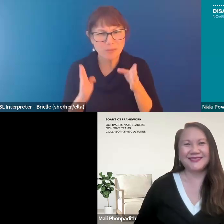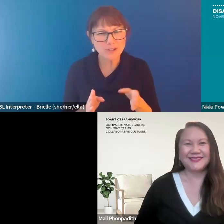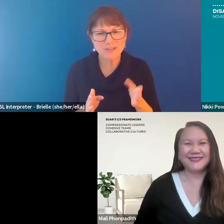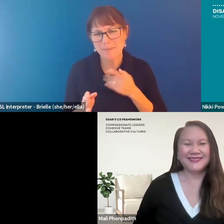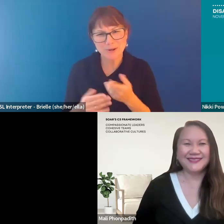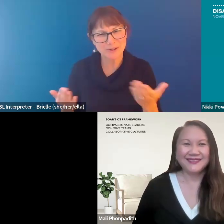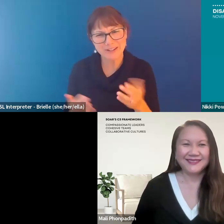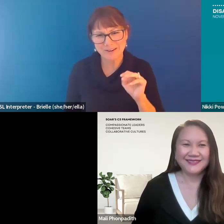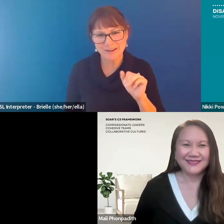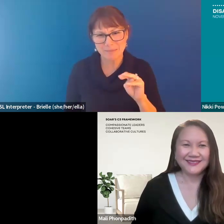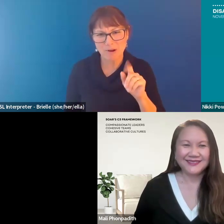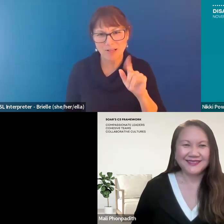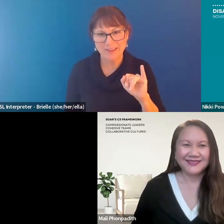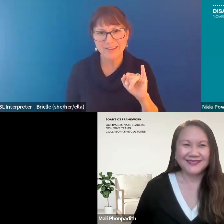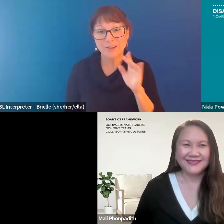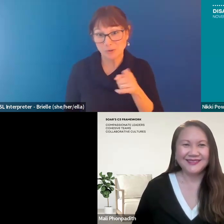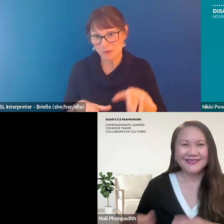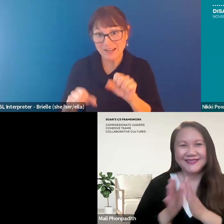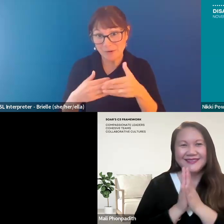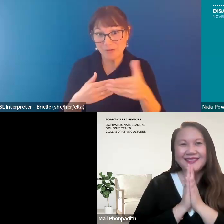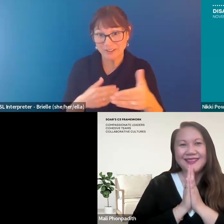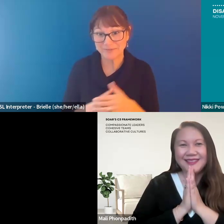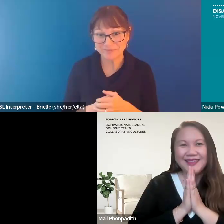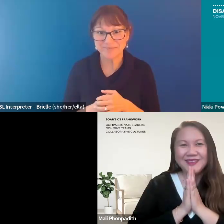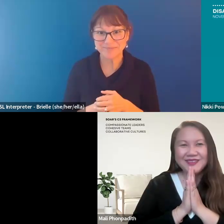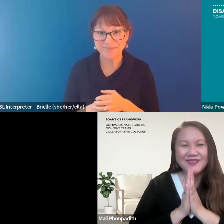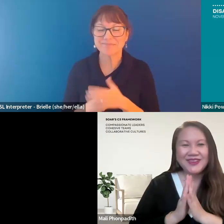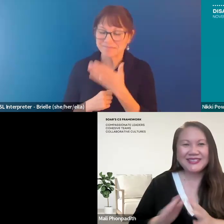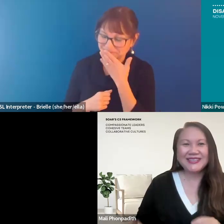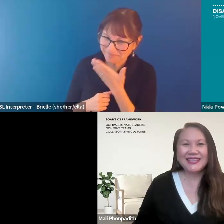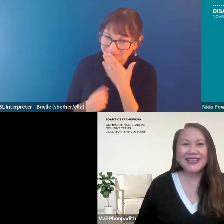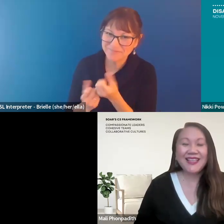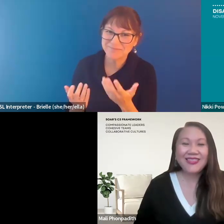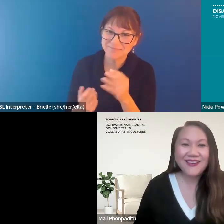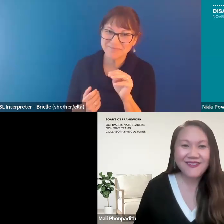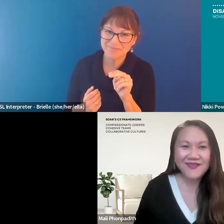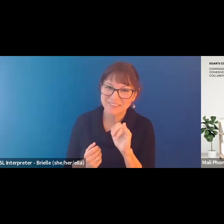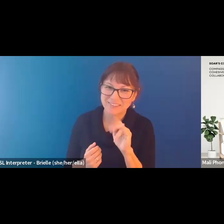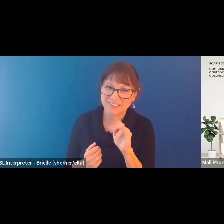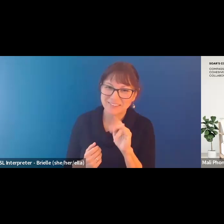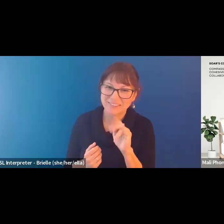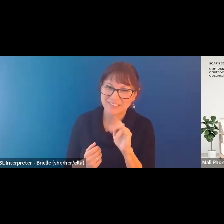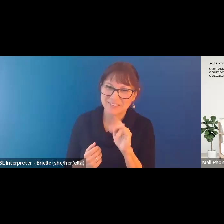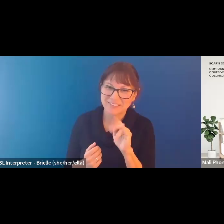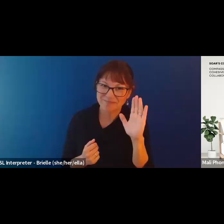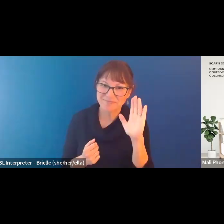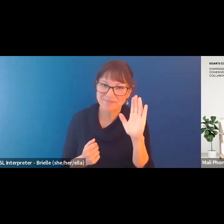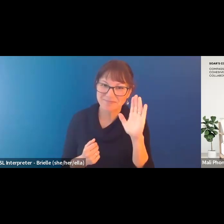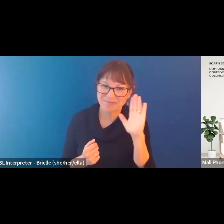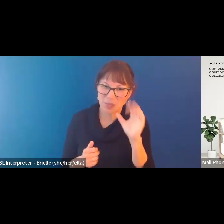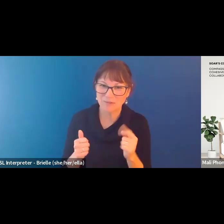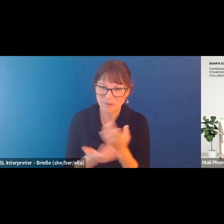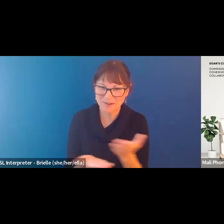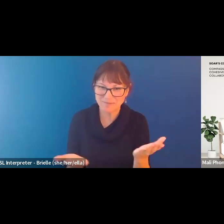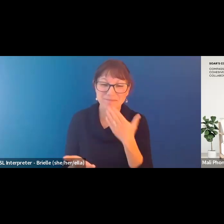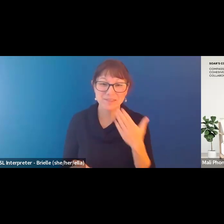Mali. Welcome, and I will let you take over from here. Thank you so much, Nikki. Hello, everyone. Thank you to